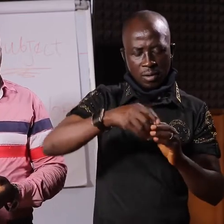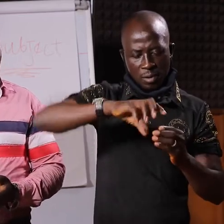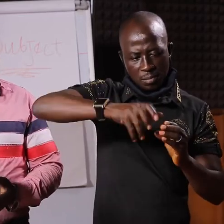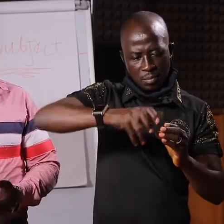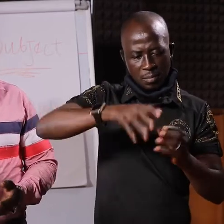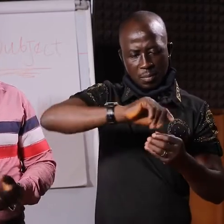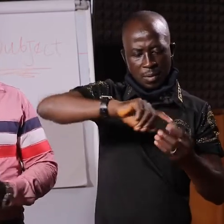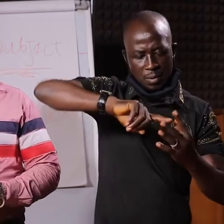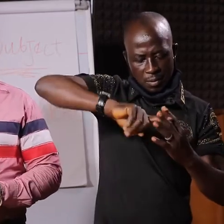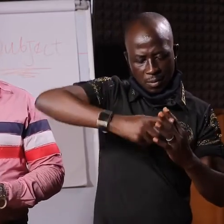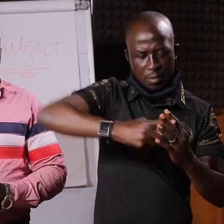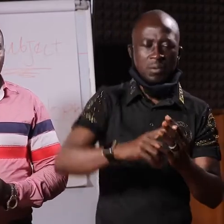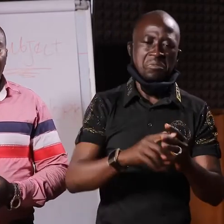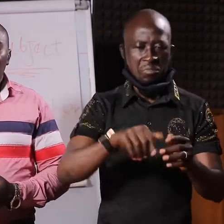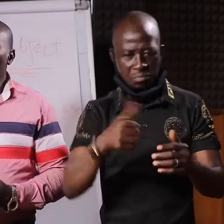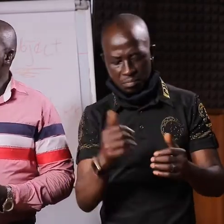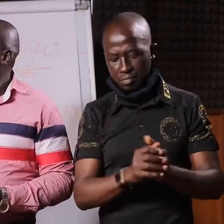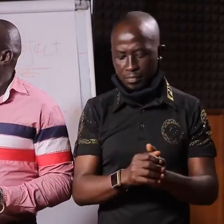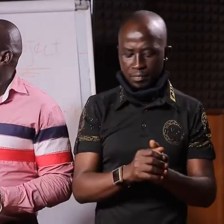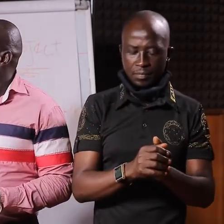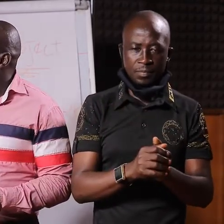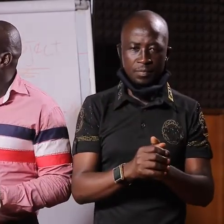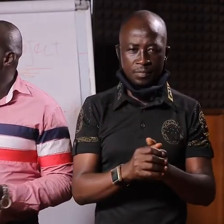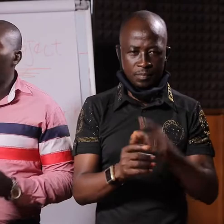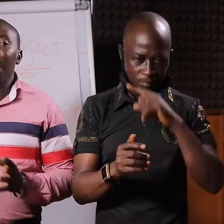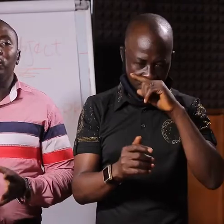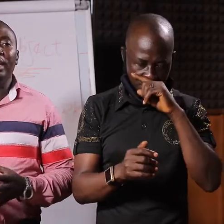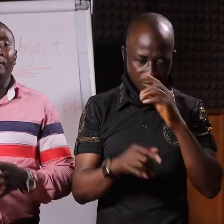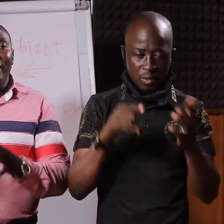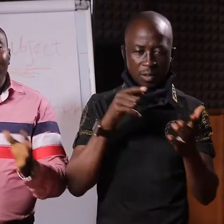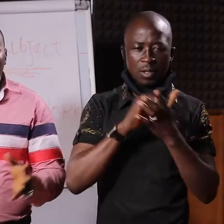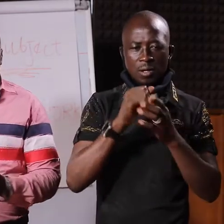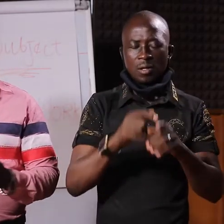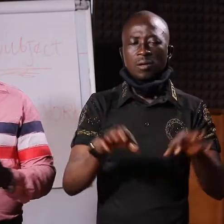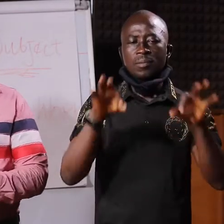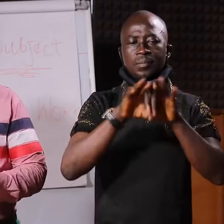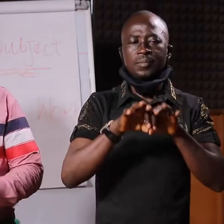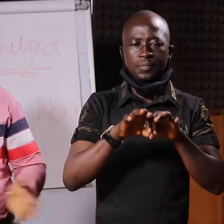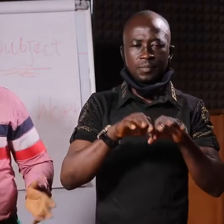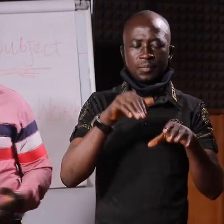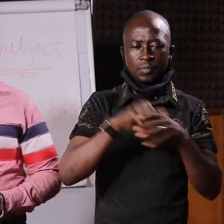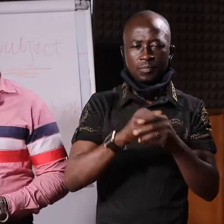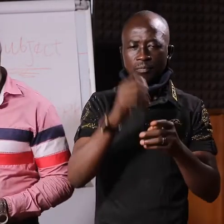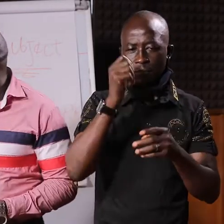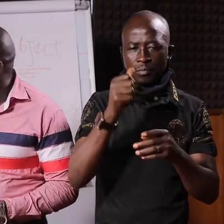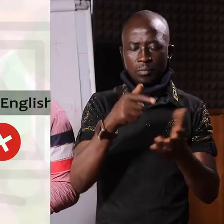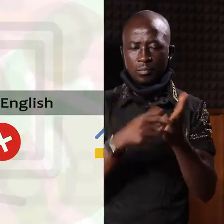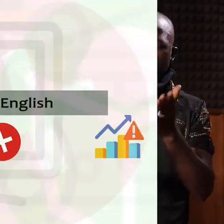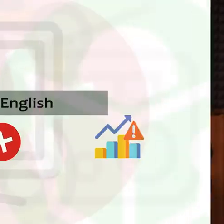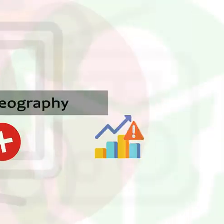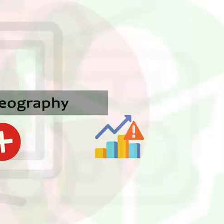nut, or otherwise. So this is very, very important in fastening component parts together.